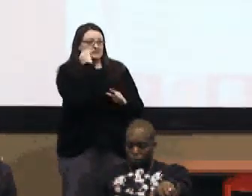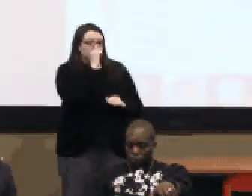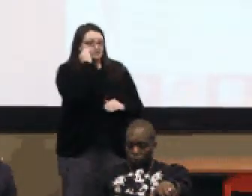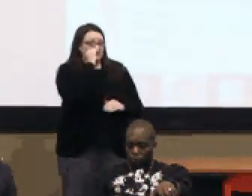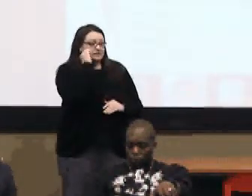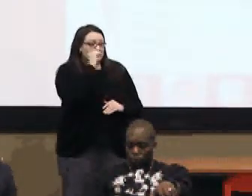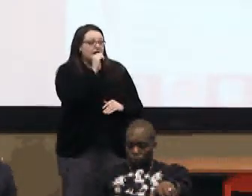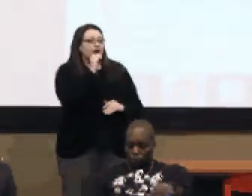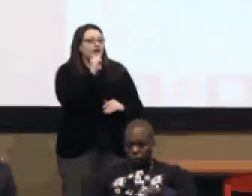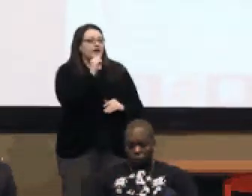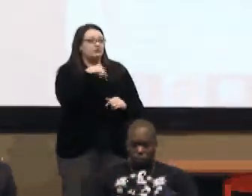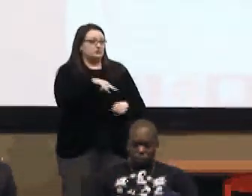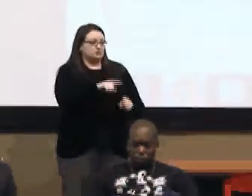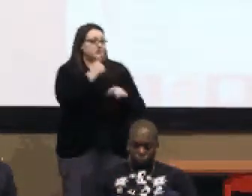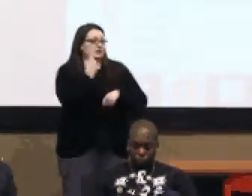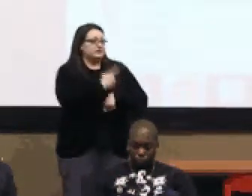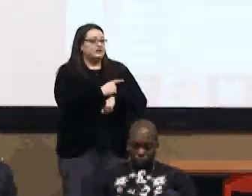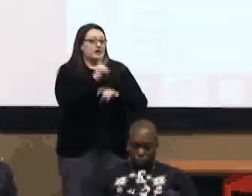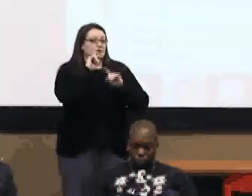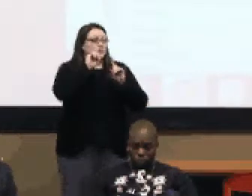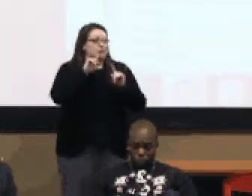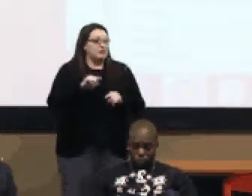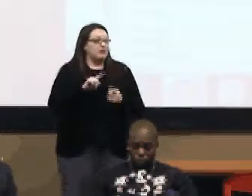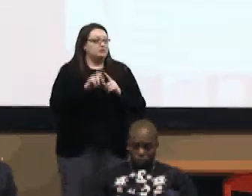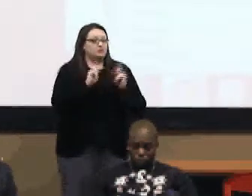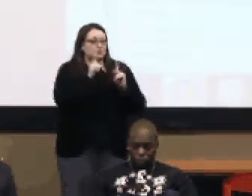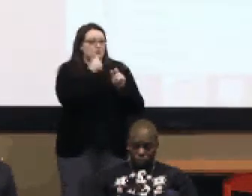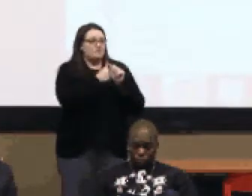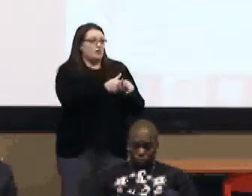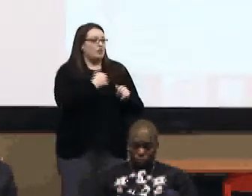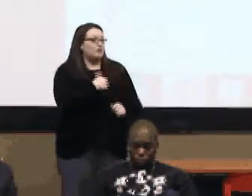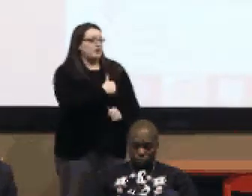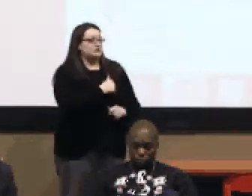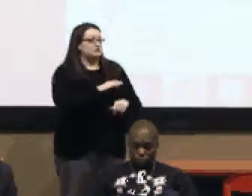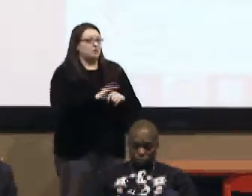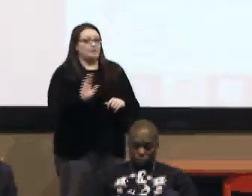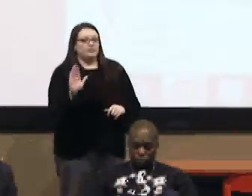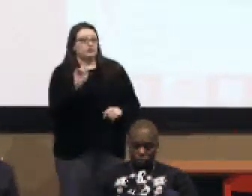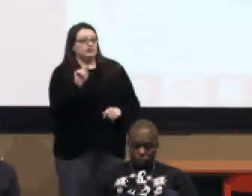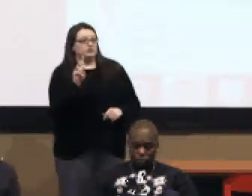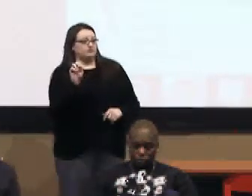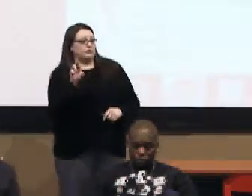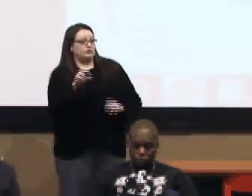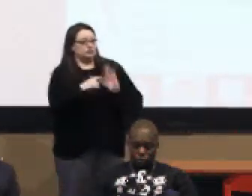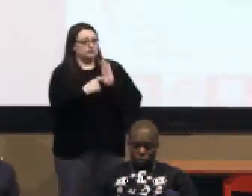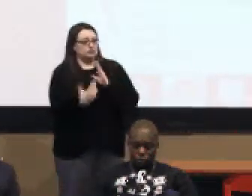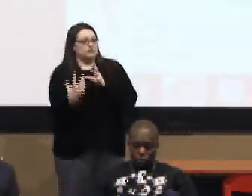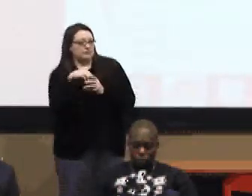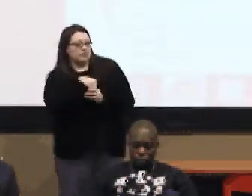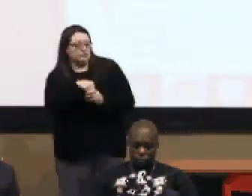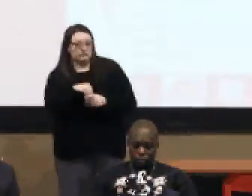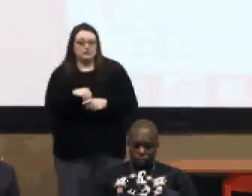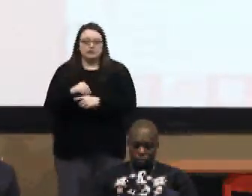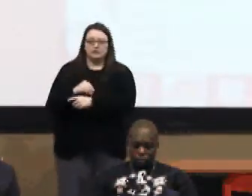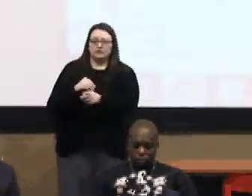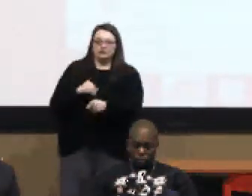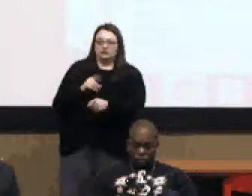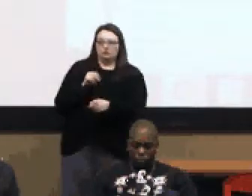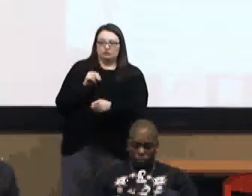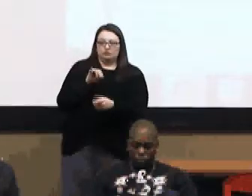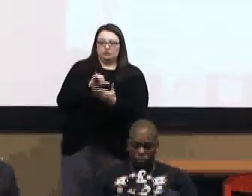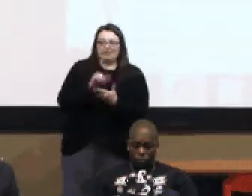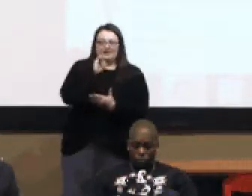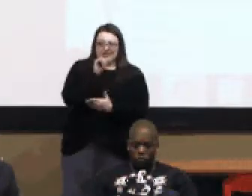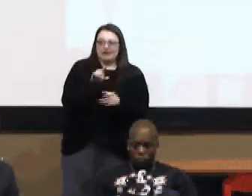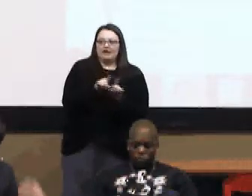day throughout the day just replying to people who follow us, just to show them that we're engaged. And you do that not as Megan, but I mean,